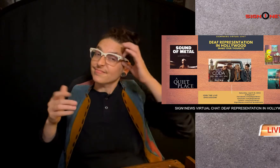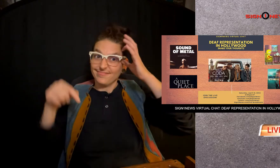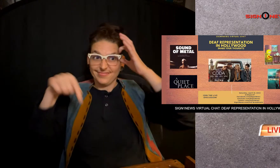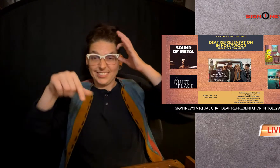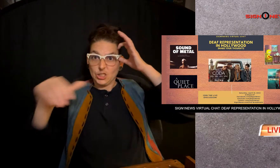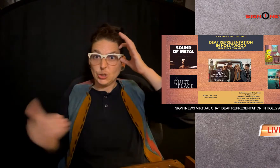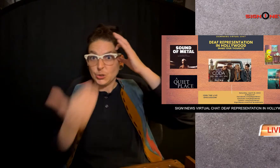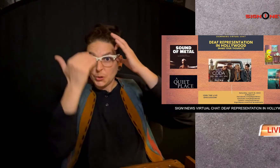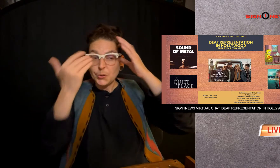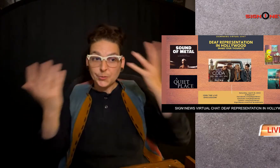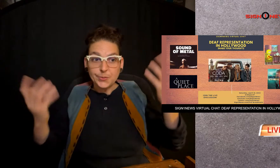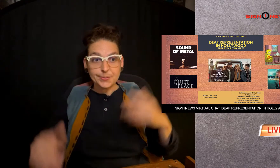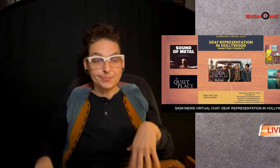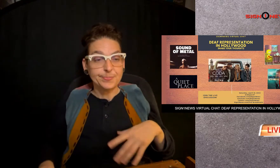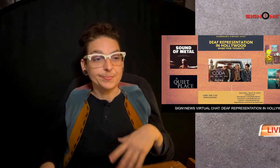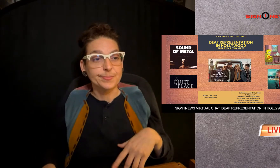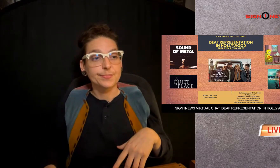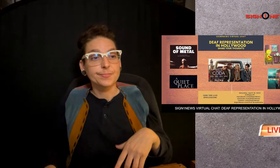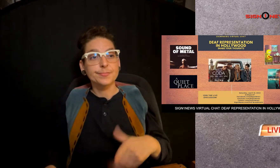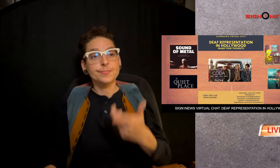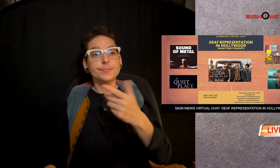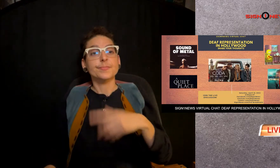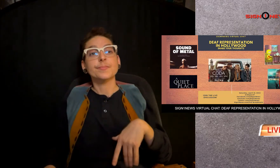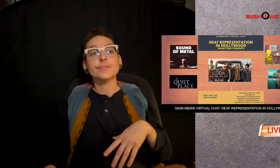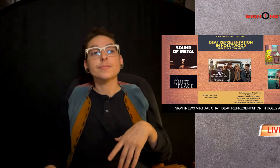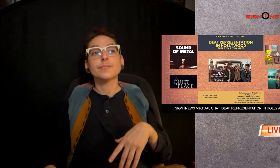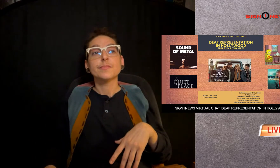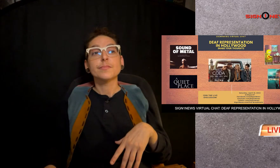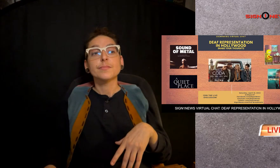Honestly, this is a new experience for me.